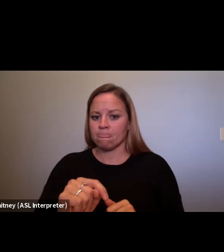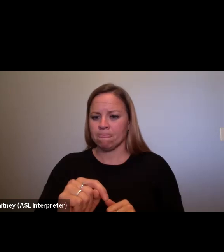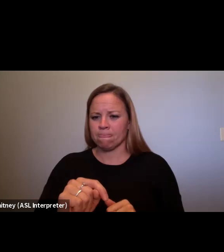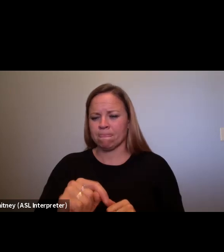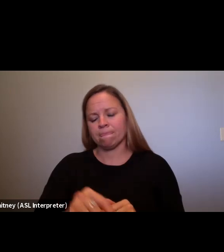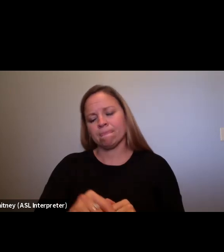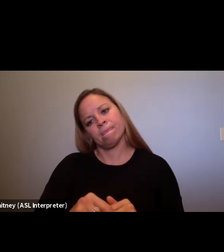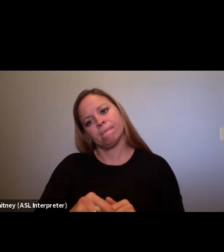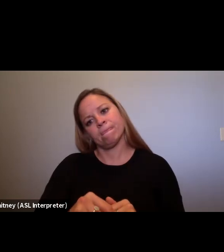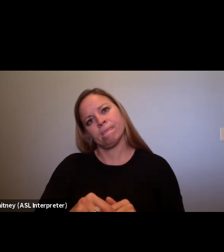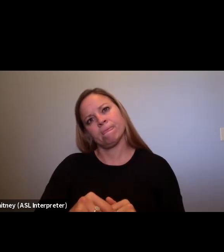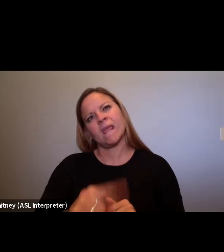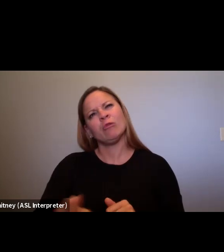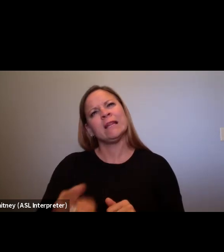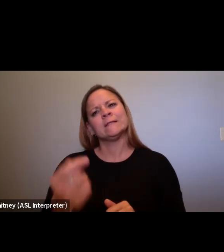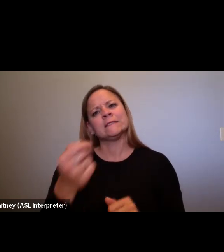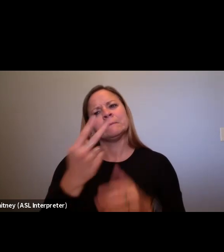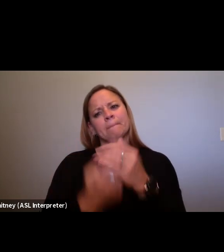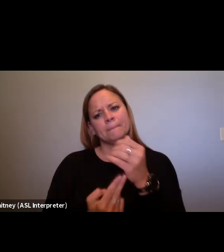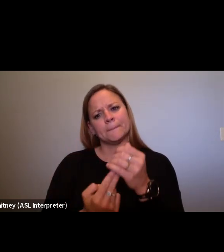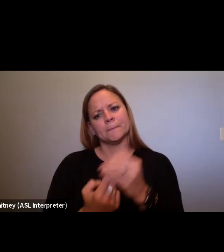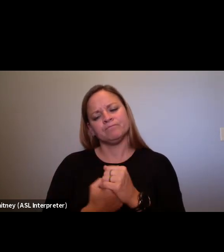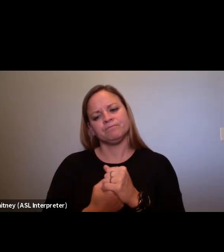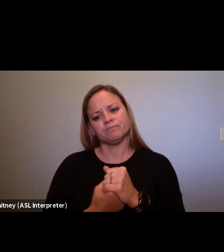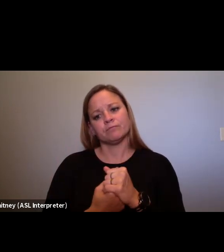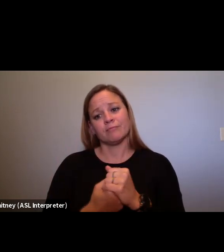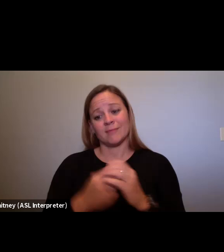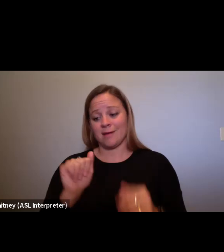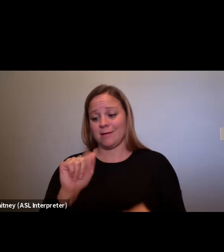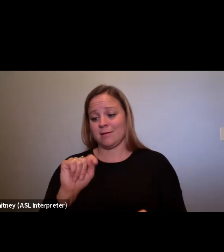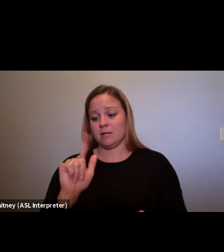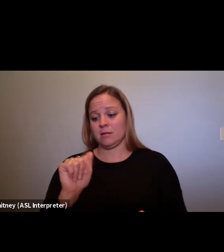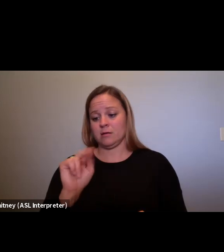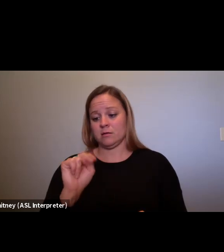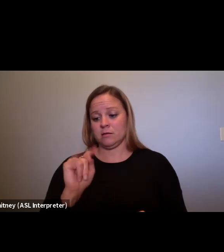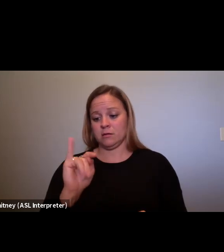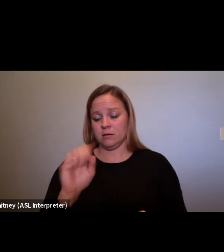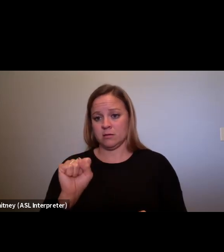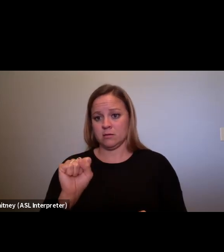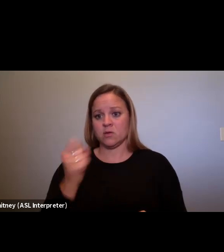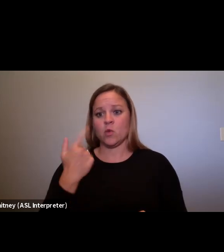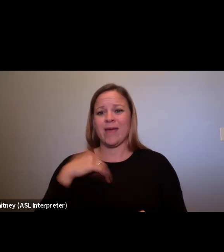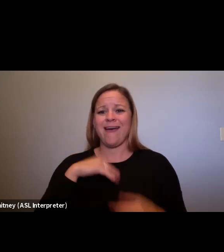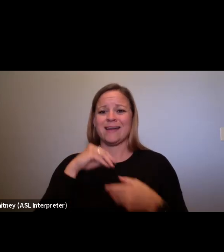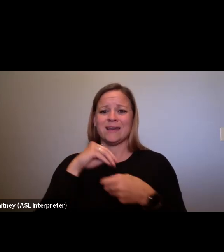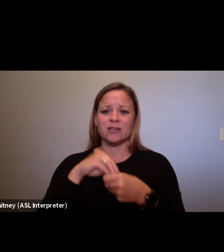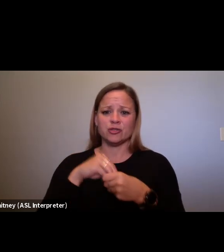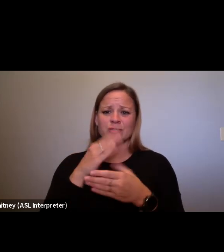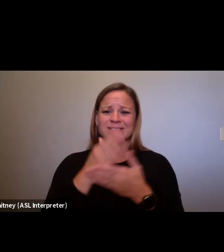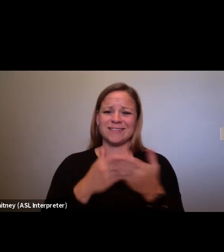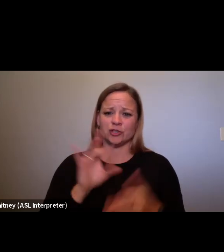It's been a combination. At Atlantis, we had an internal Section